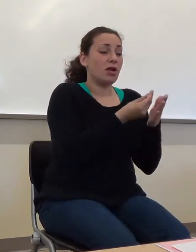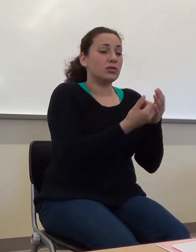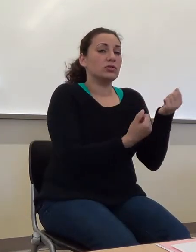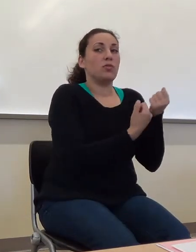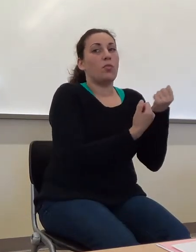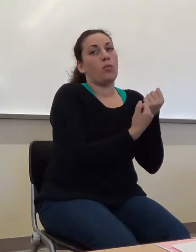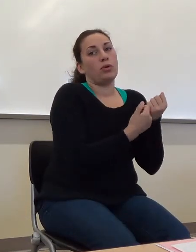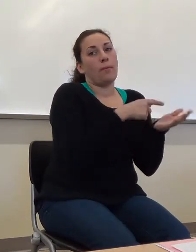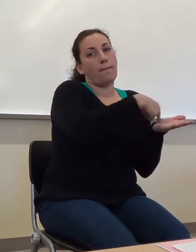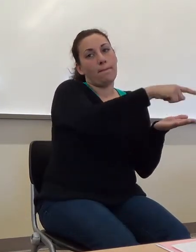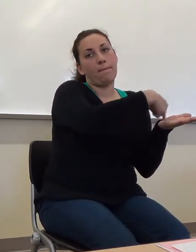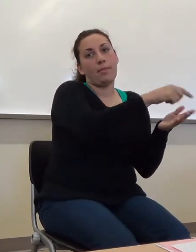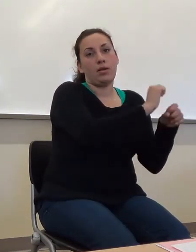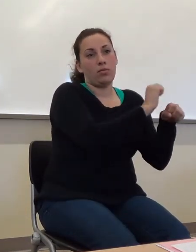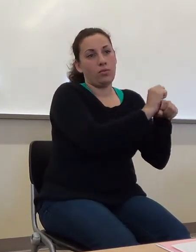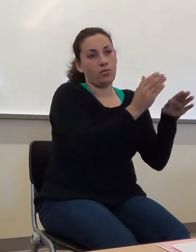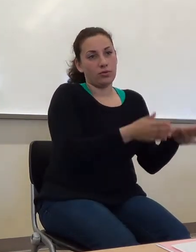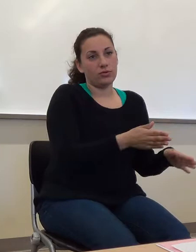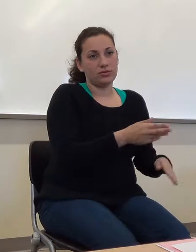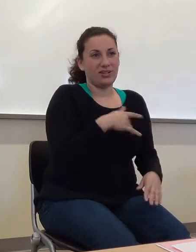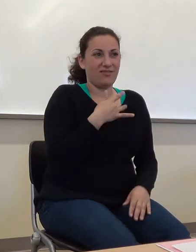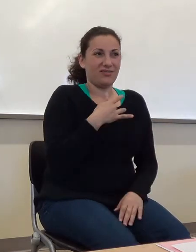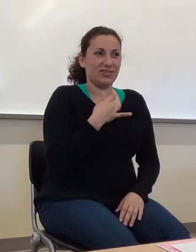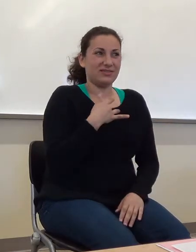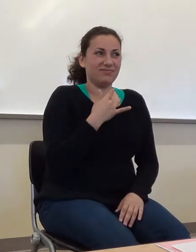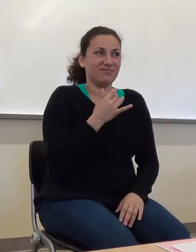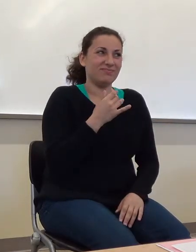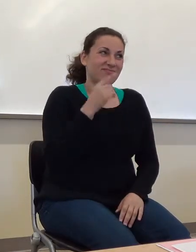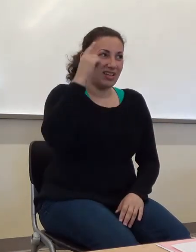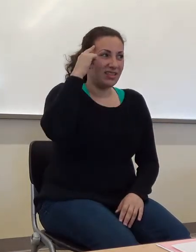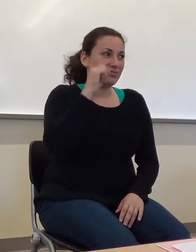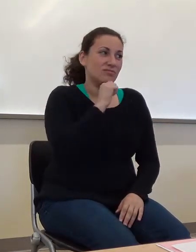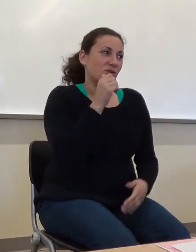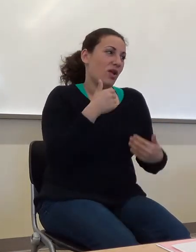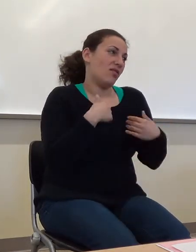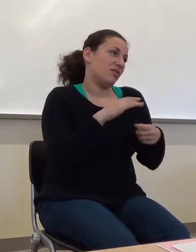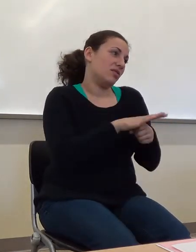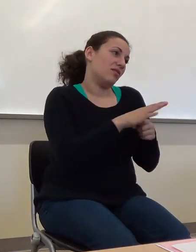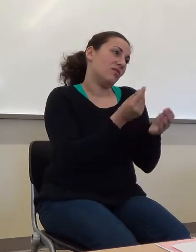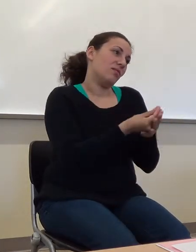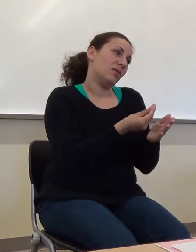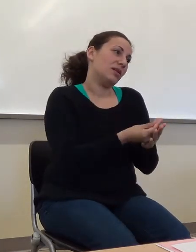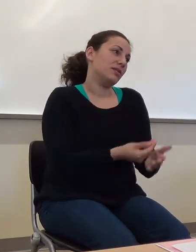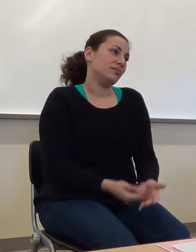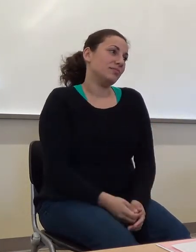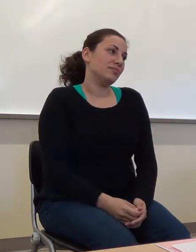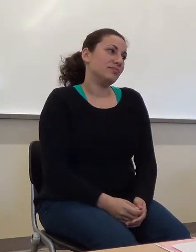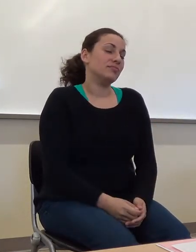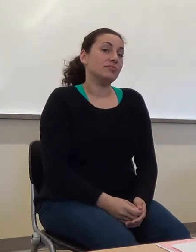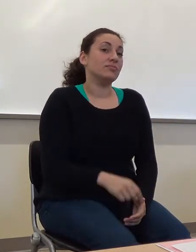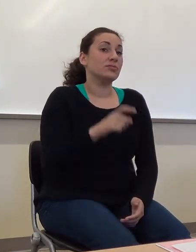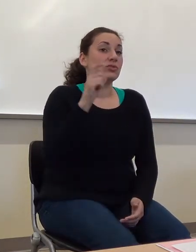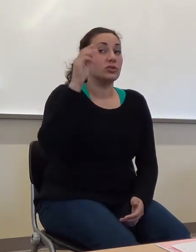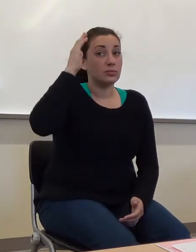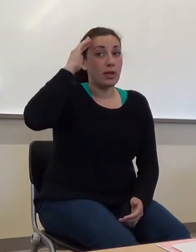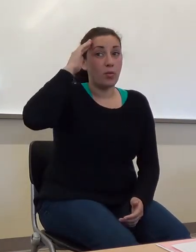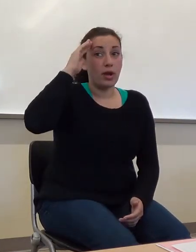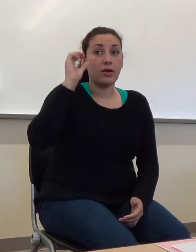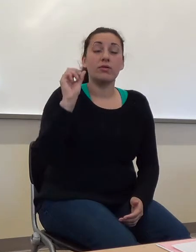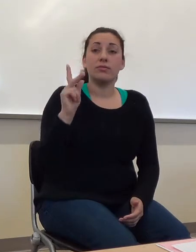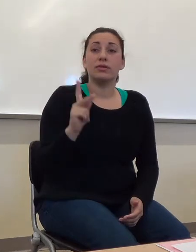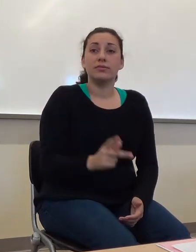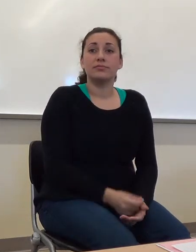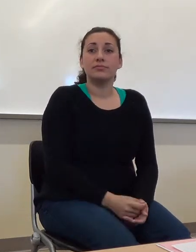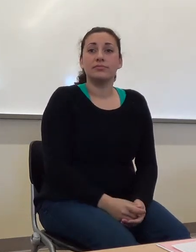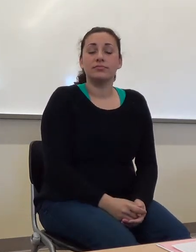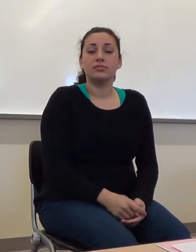there. And I have a feeling that's the case this time, okay? So just be aware of that, okay? And I'll remind you of that